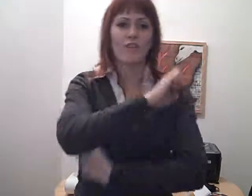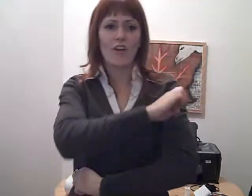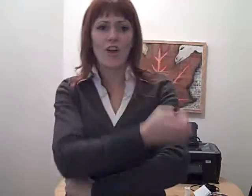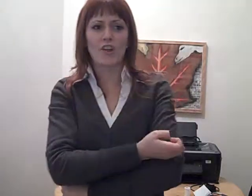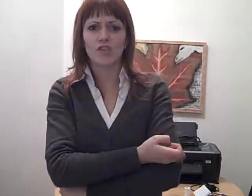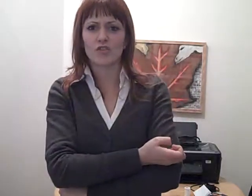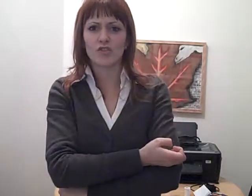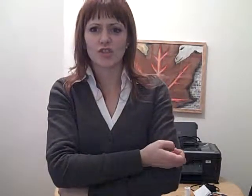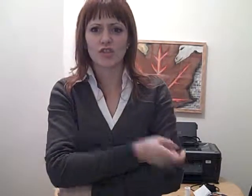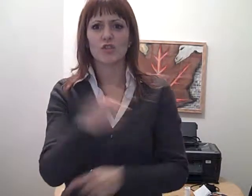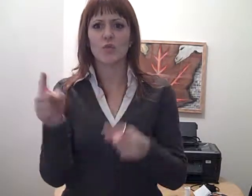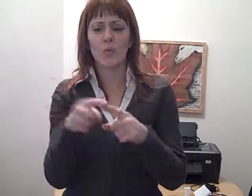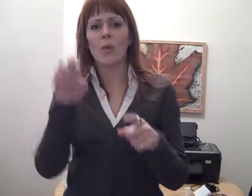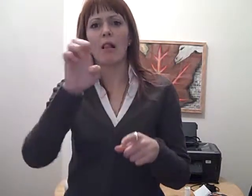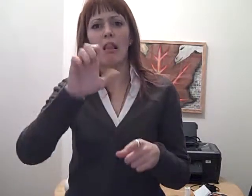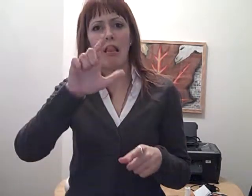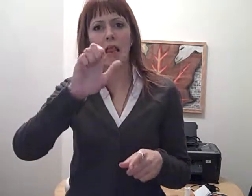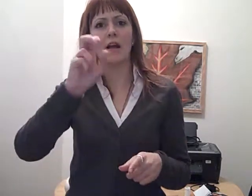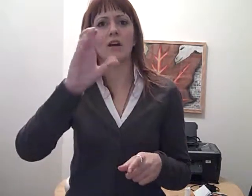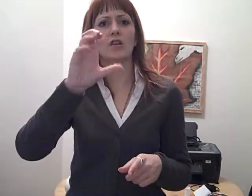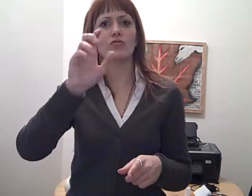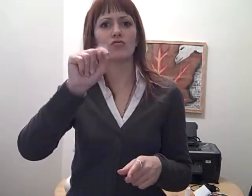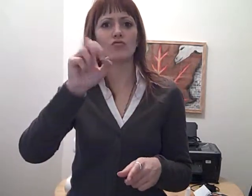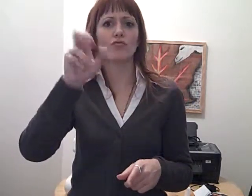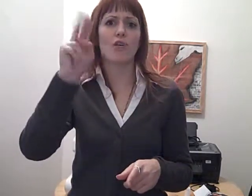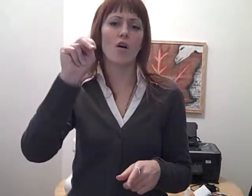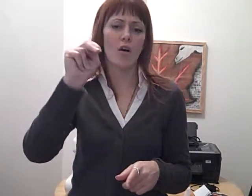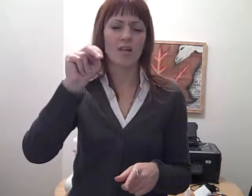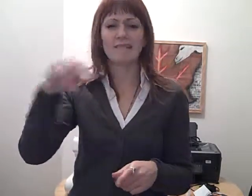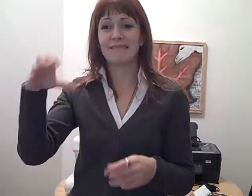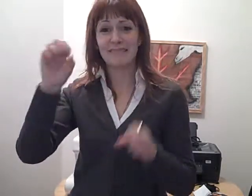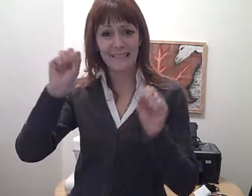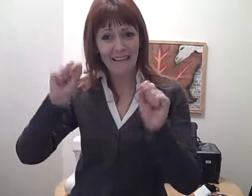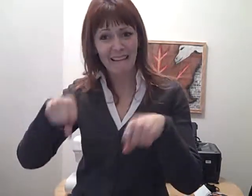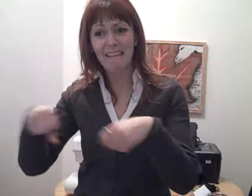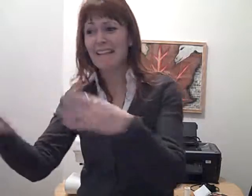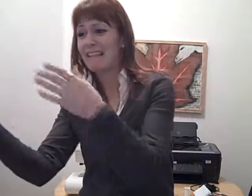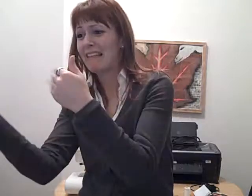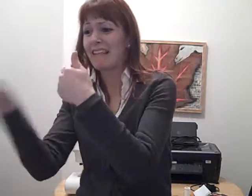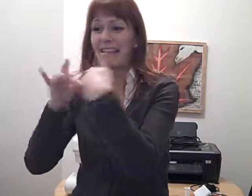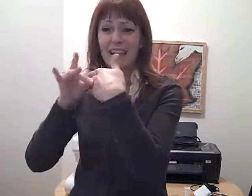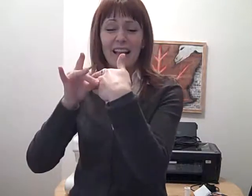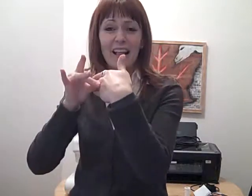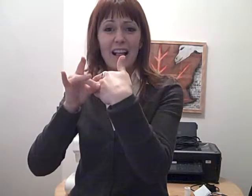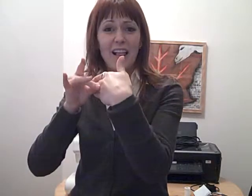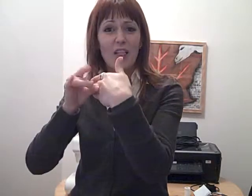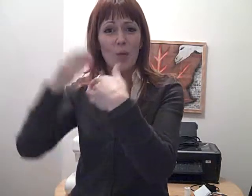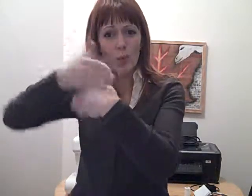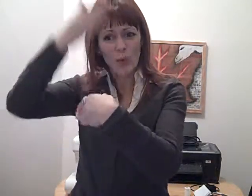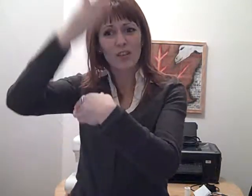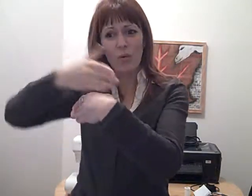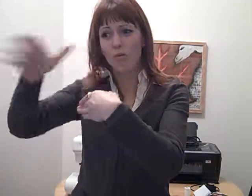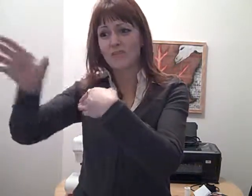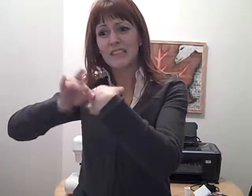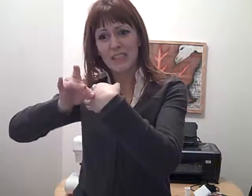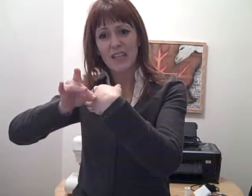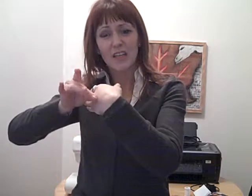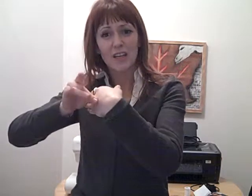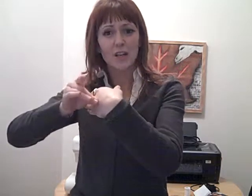window. But because it's flexible, it can be on any surface whatsoever. The